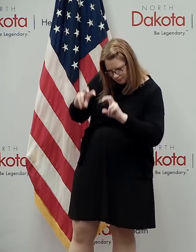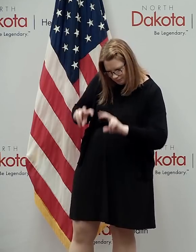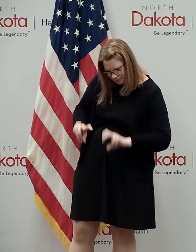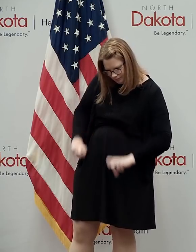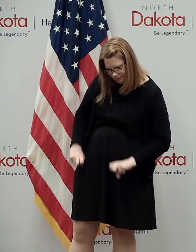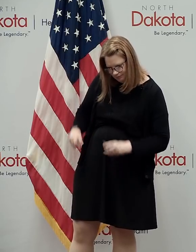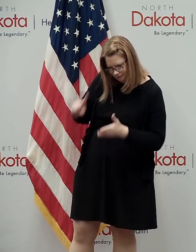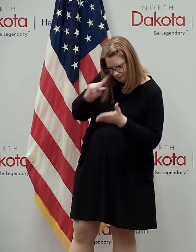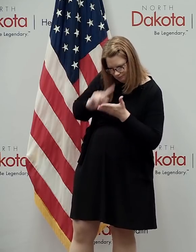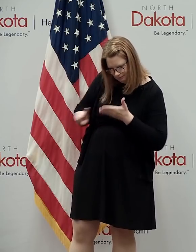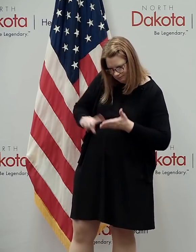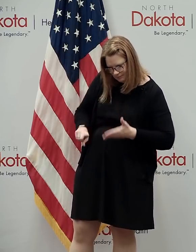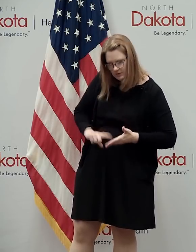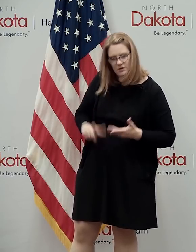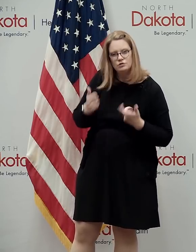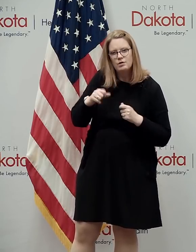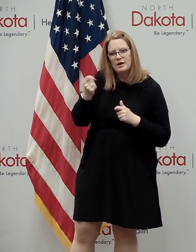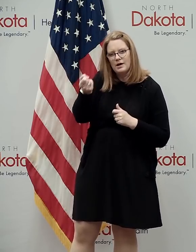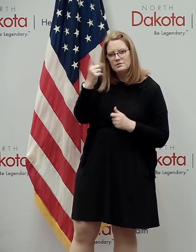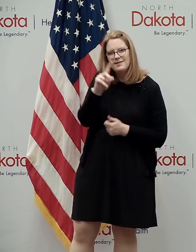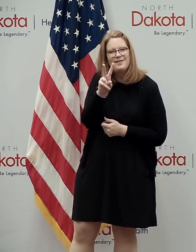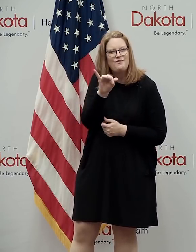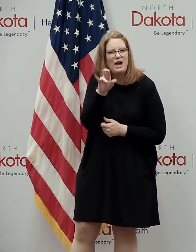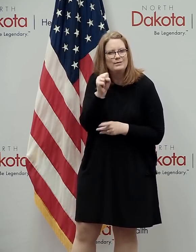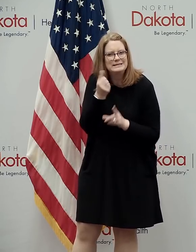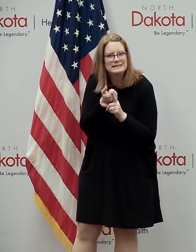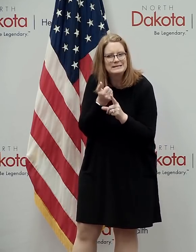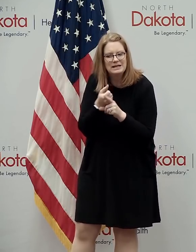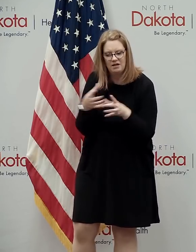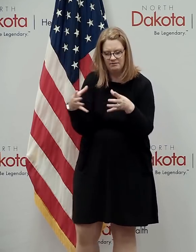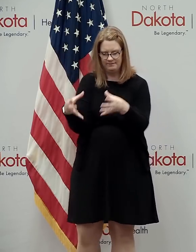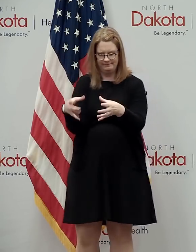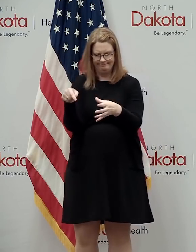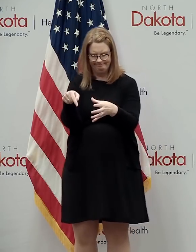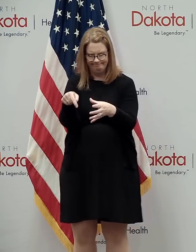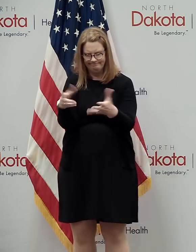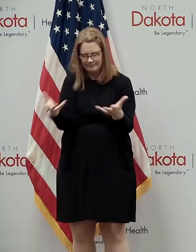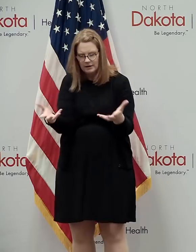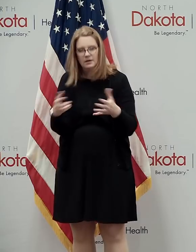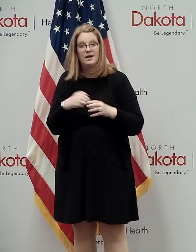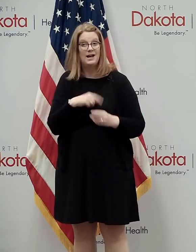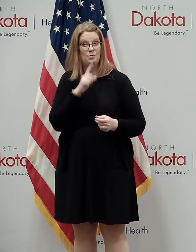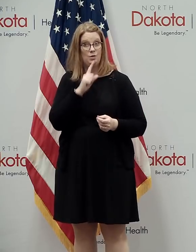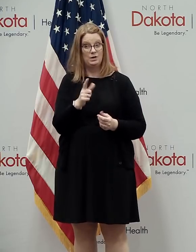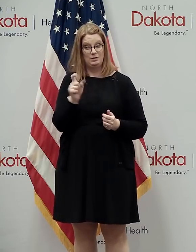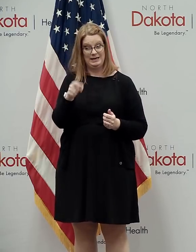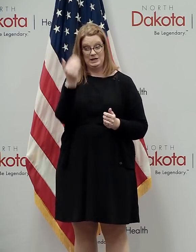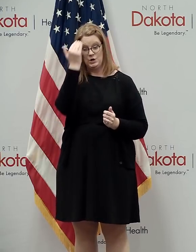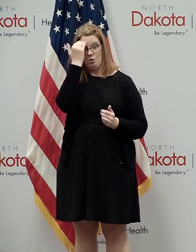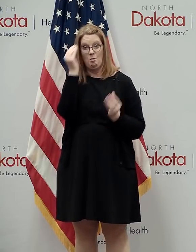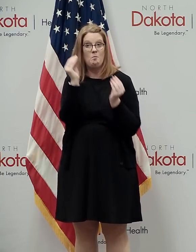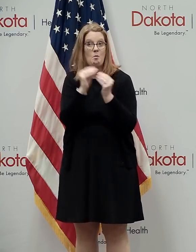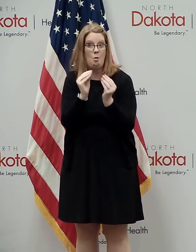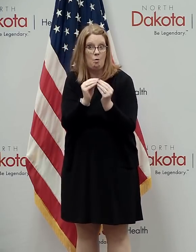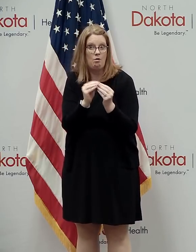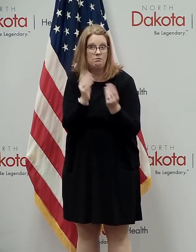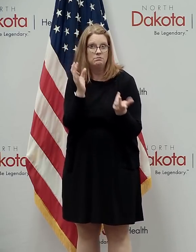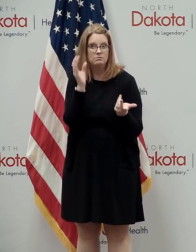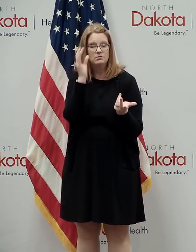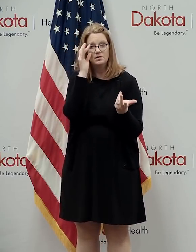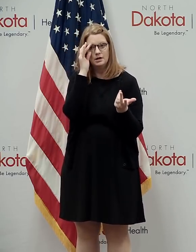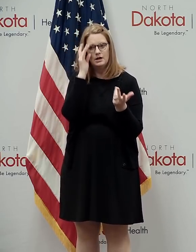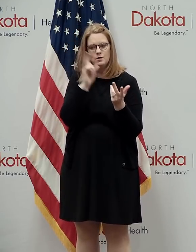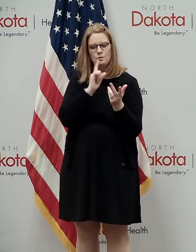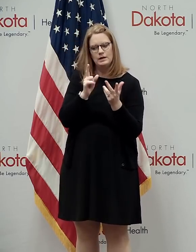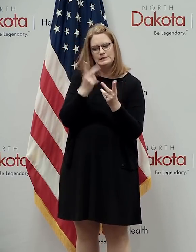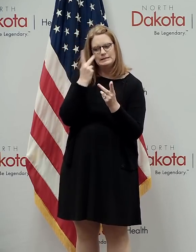greater understanding of the COVID-19 virus. Knowledge is power as we deal with this, and a greater knowledge of the virus facilitates how